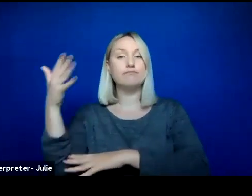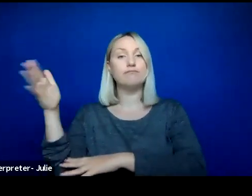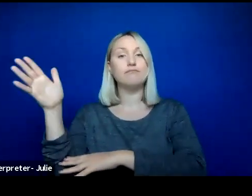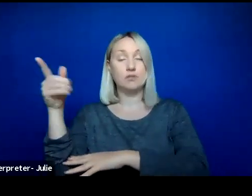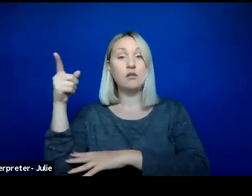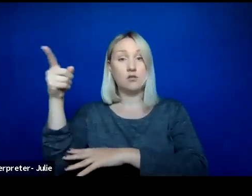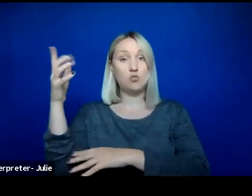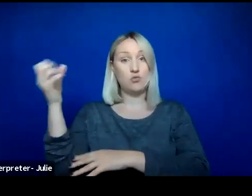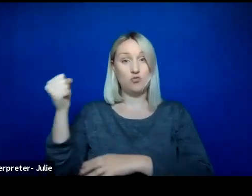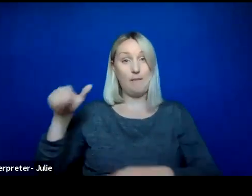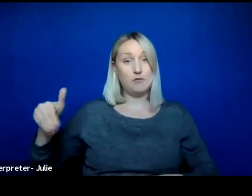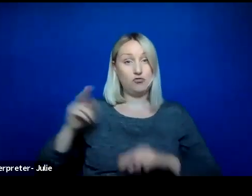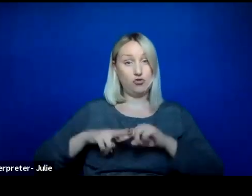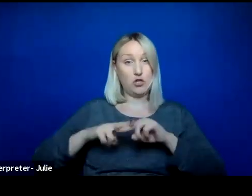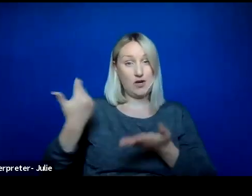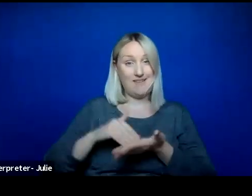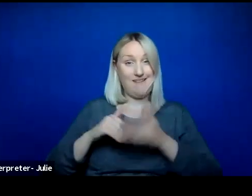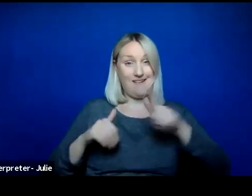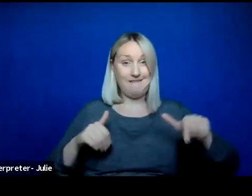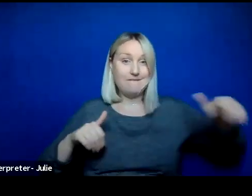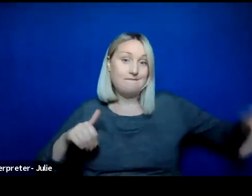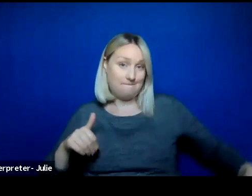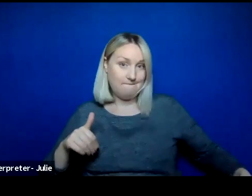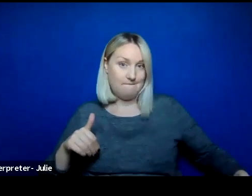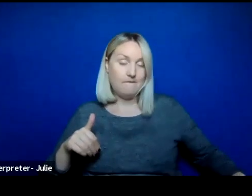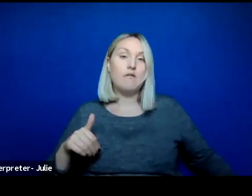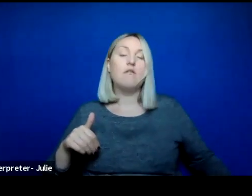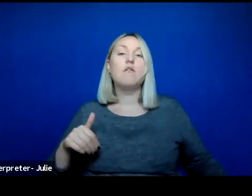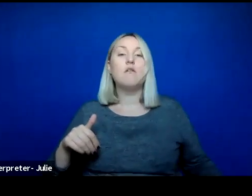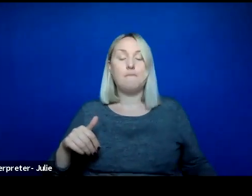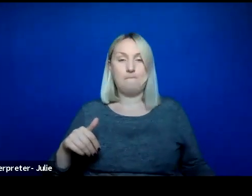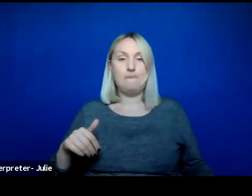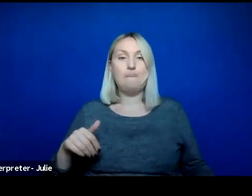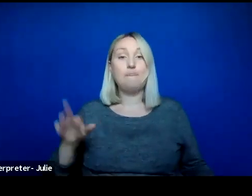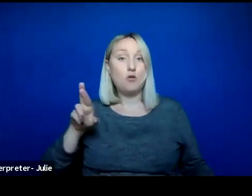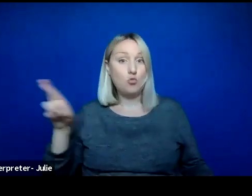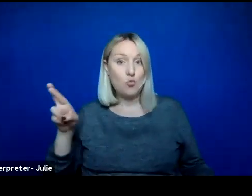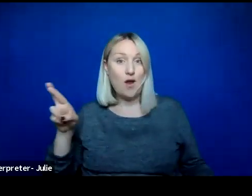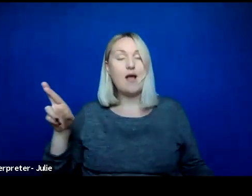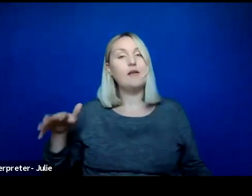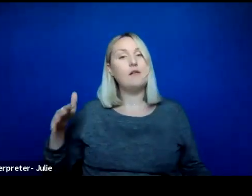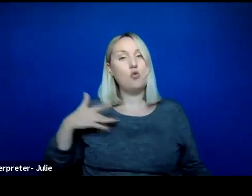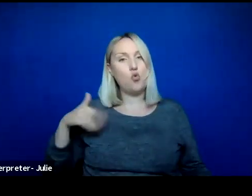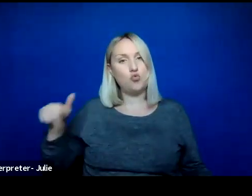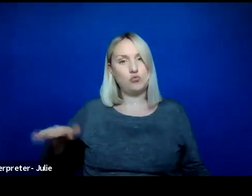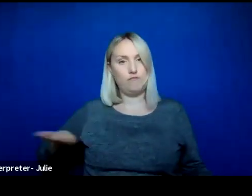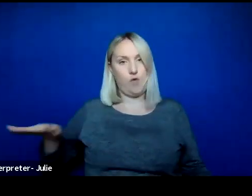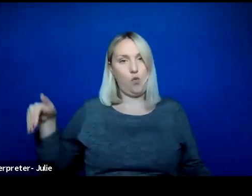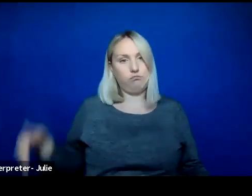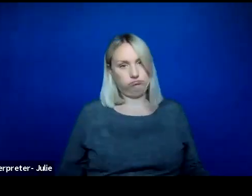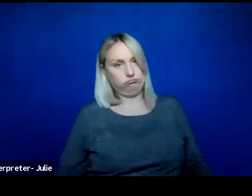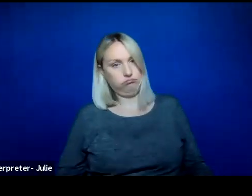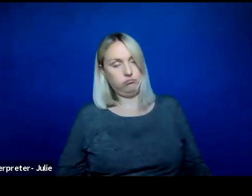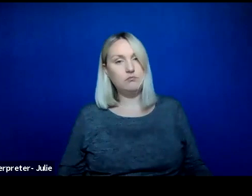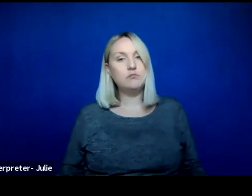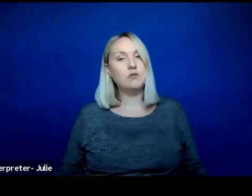can grab the chair with your left hand and reach your right hand further towards the ground. And this may